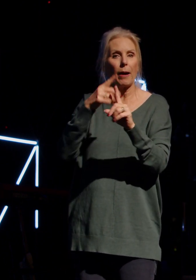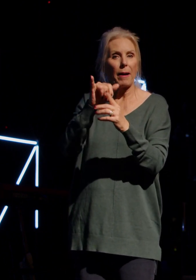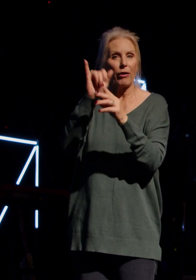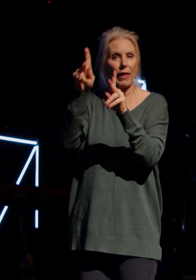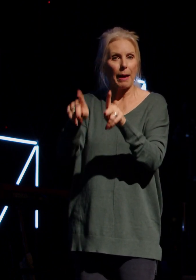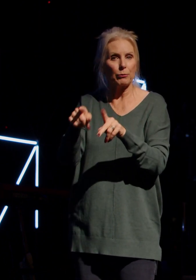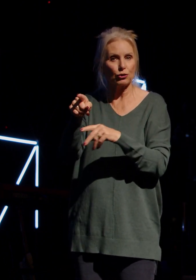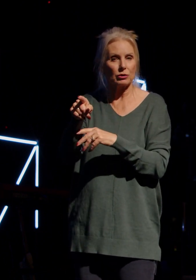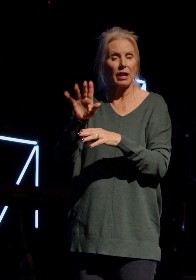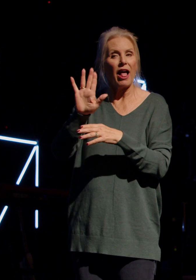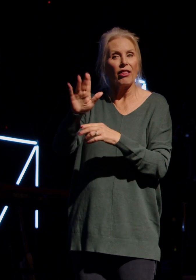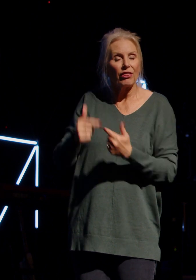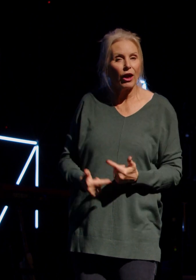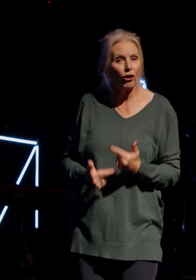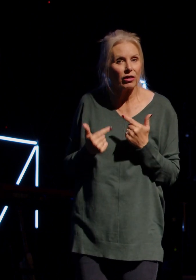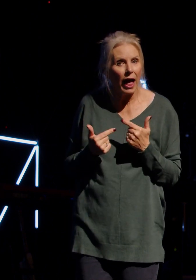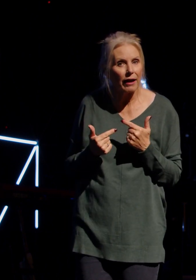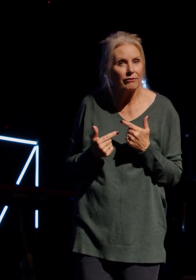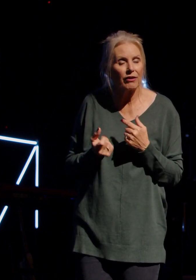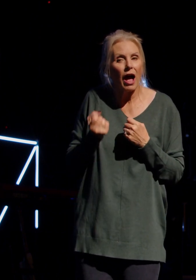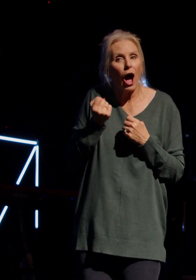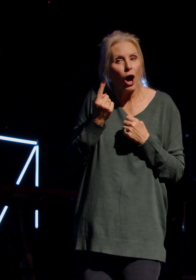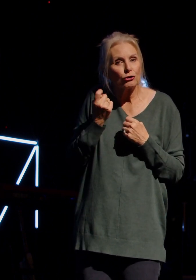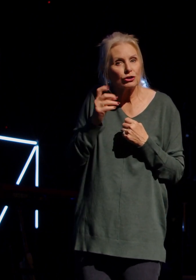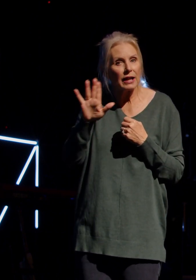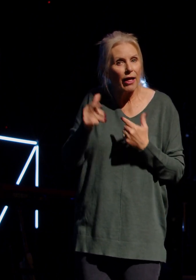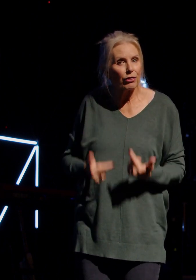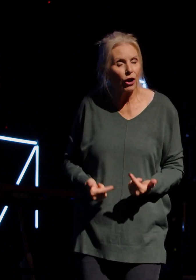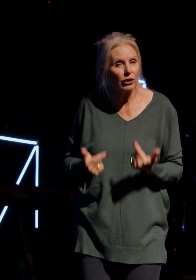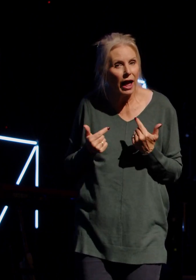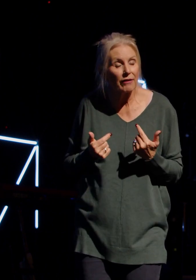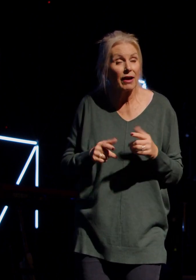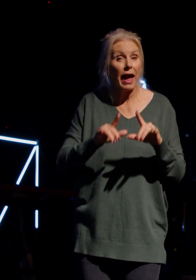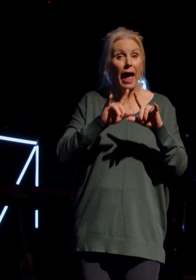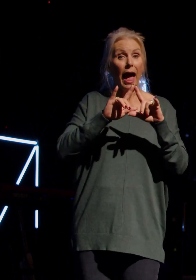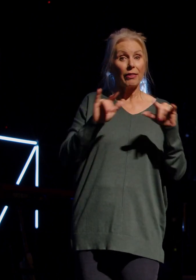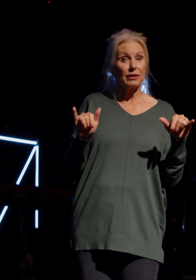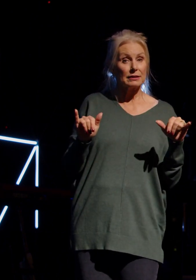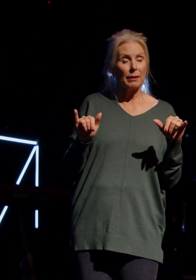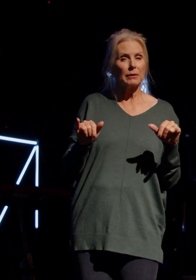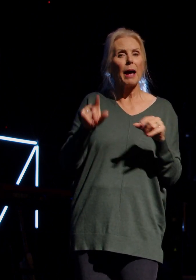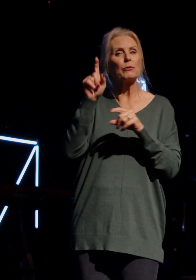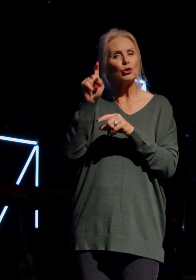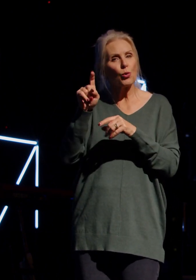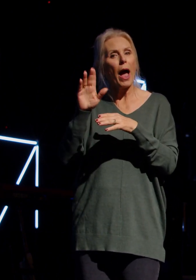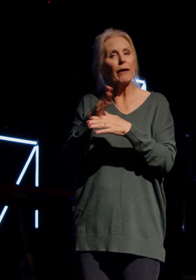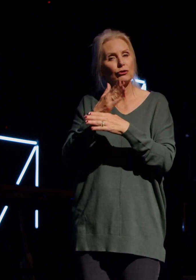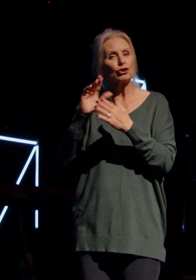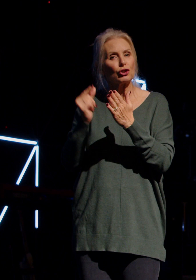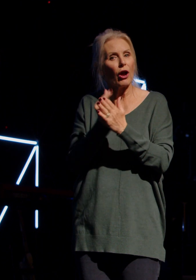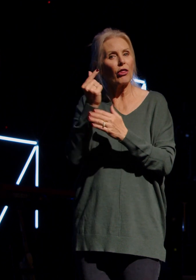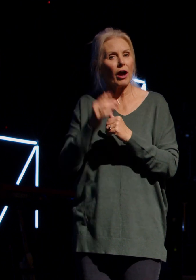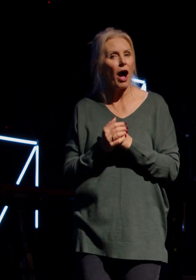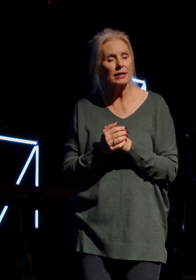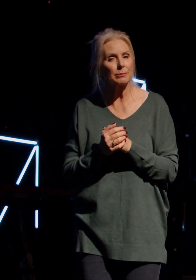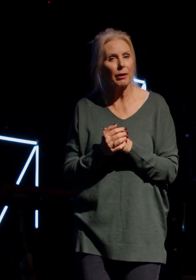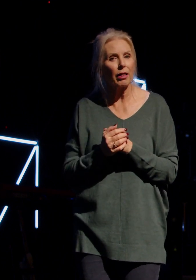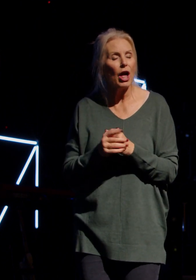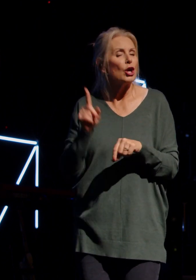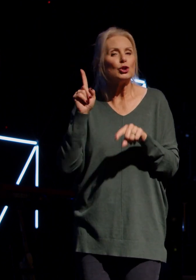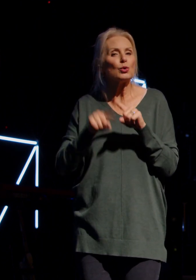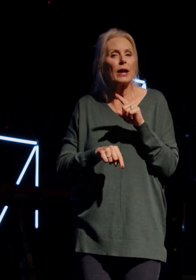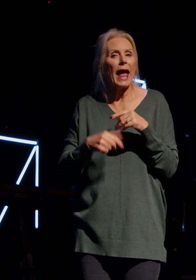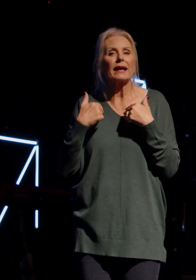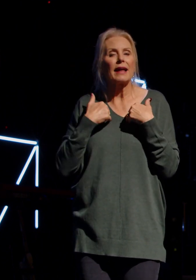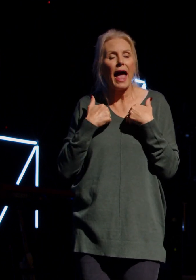in their life and what's going on, what their hardship is. Also at the same time, with unbelievers, you have to share the gospel. You can't just have a bunch of unbelieving friends